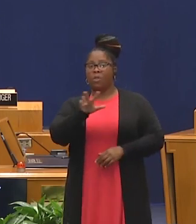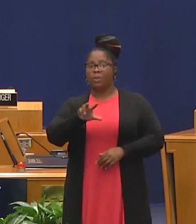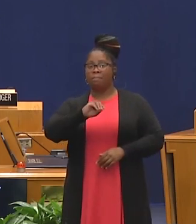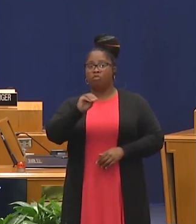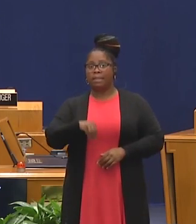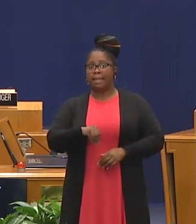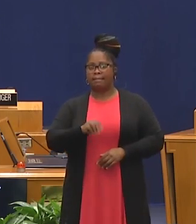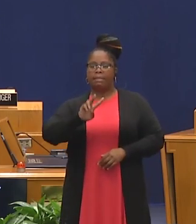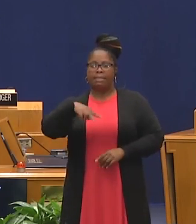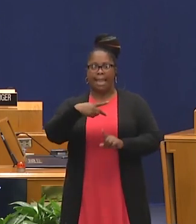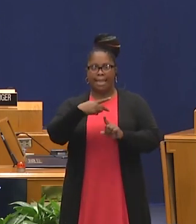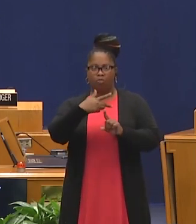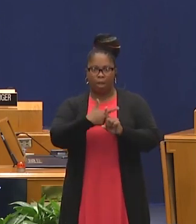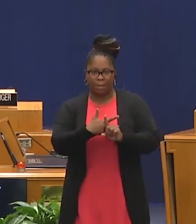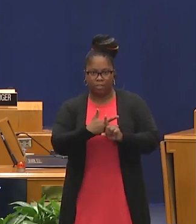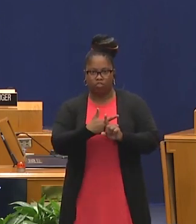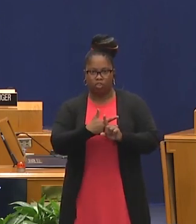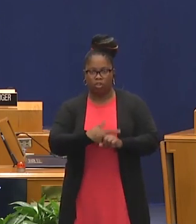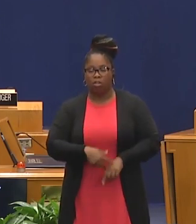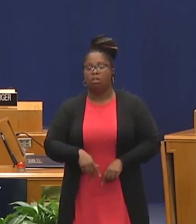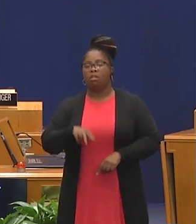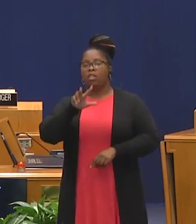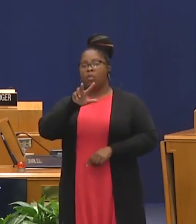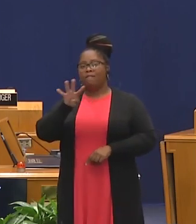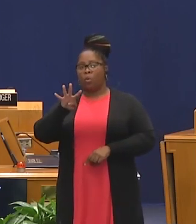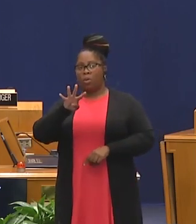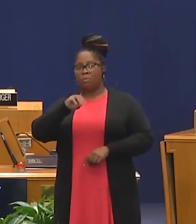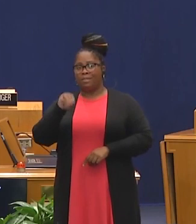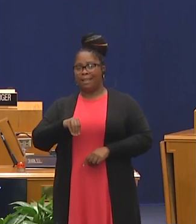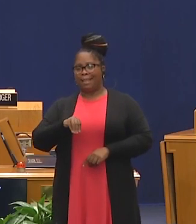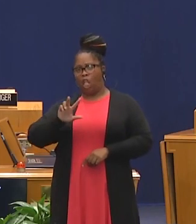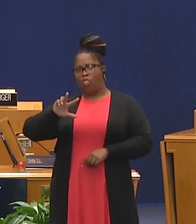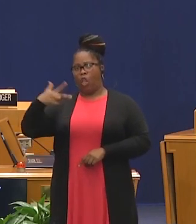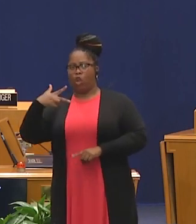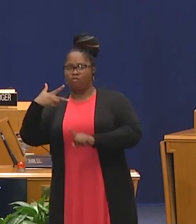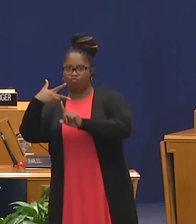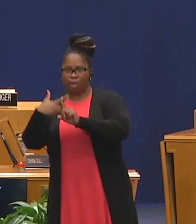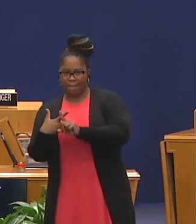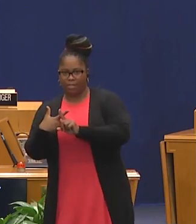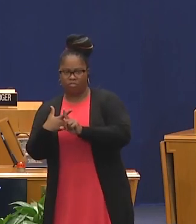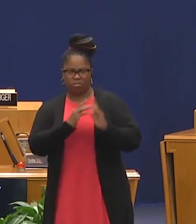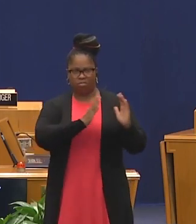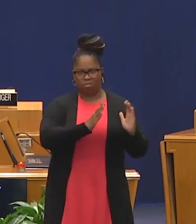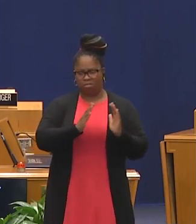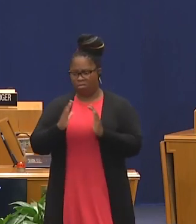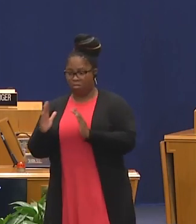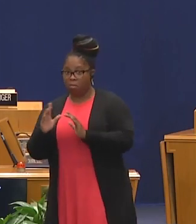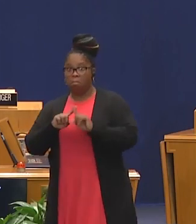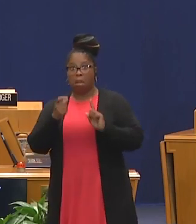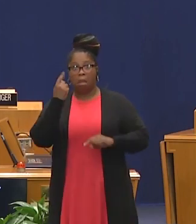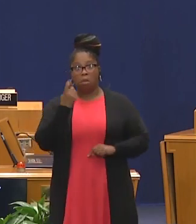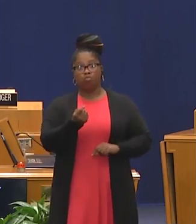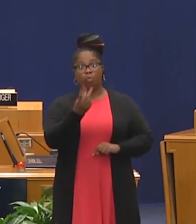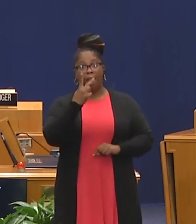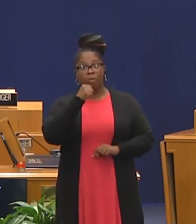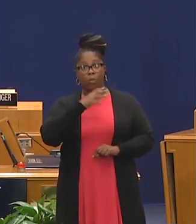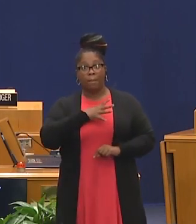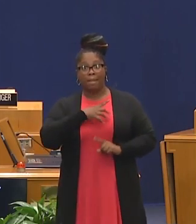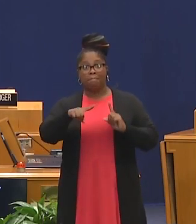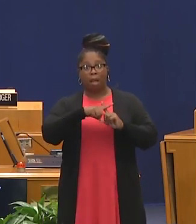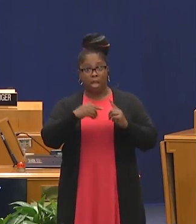in their second trimester, and 34% are in their third trimester. But there are 12 women who were positive